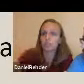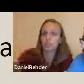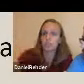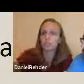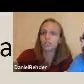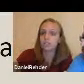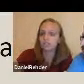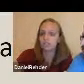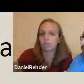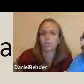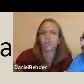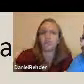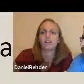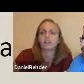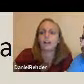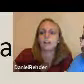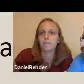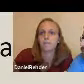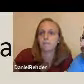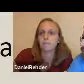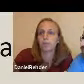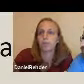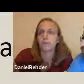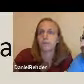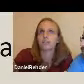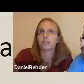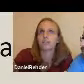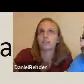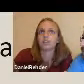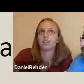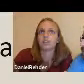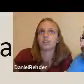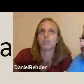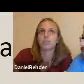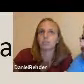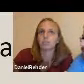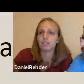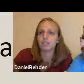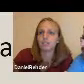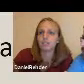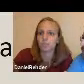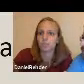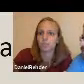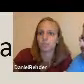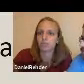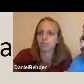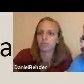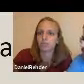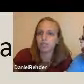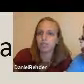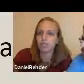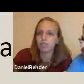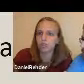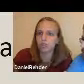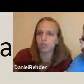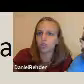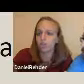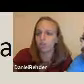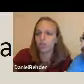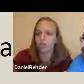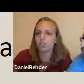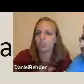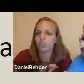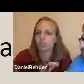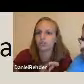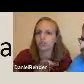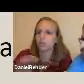didn't, so this is still a new thing for us. But there's a big difference when you're moving into a new culture